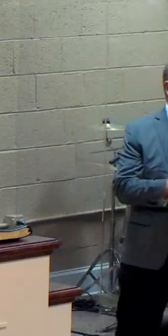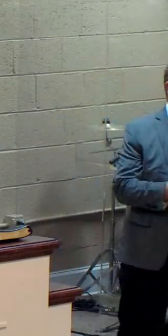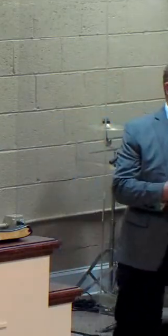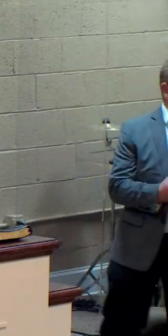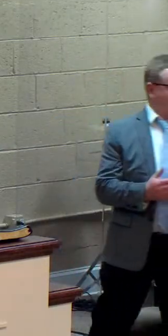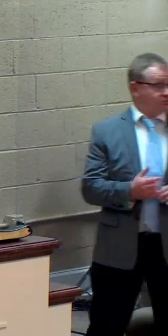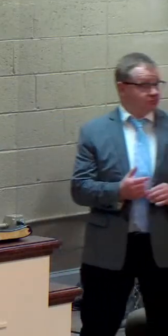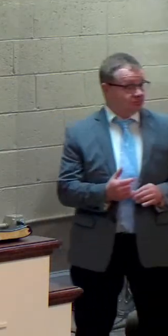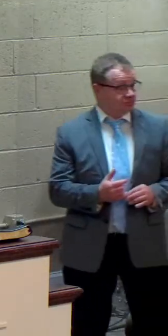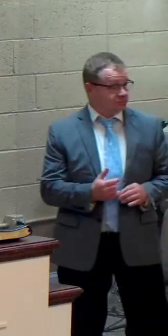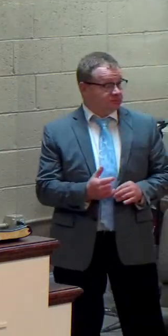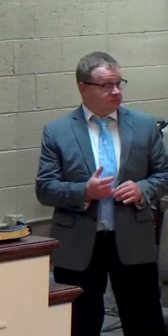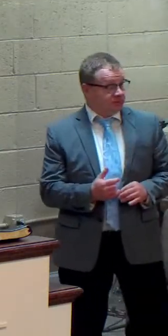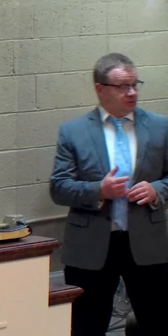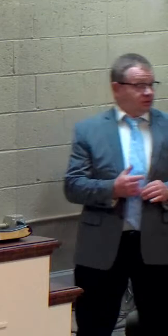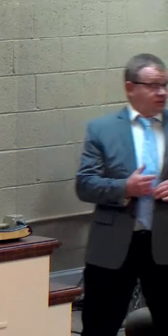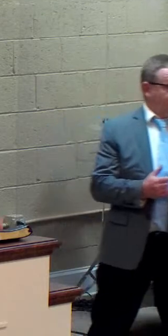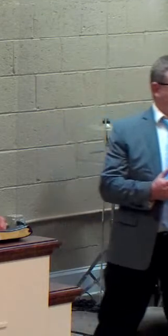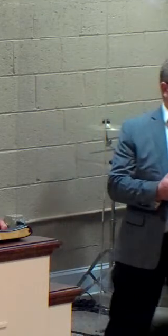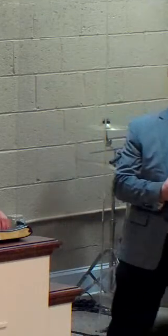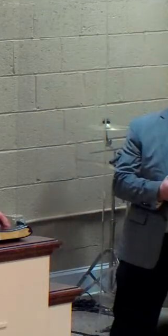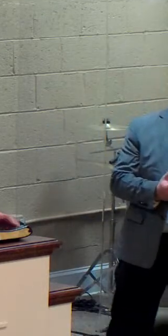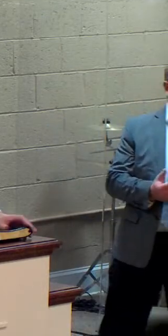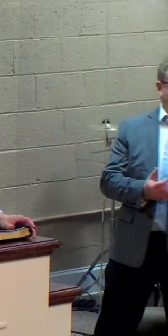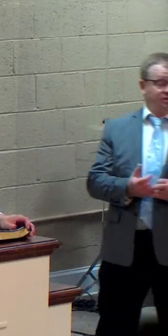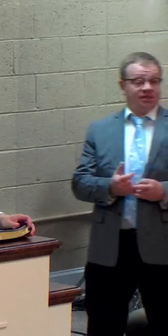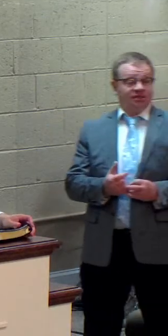Hallelujah. Thank you, Jesus.